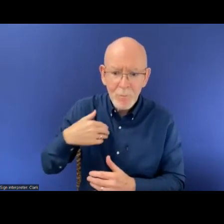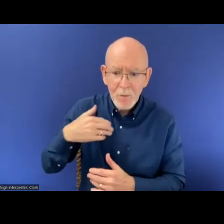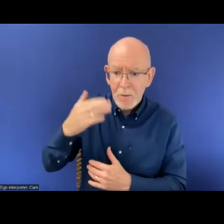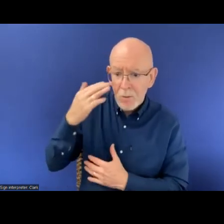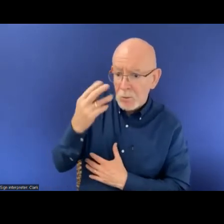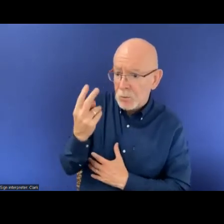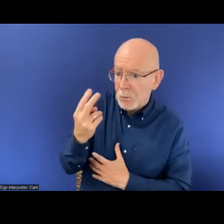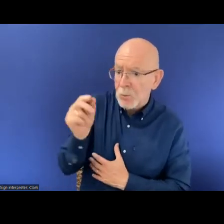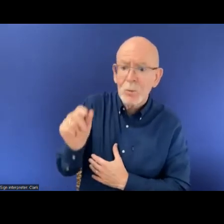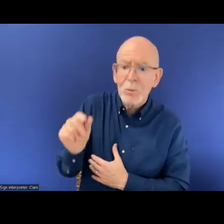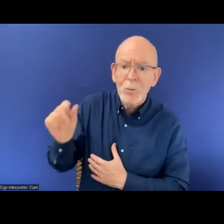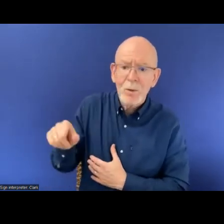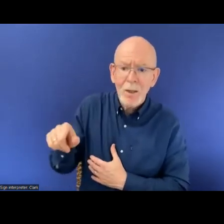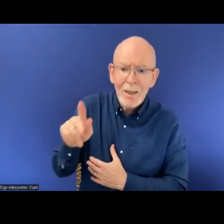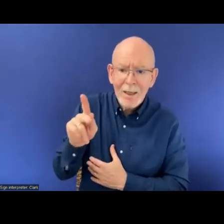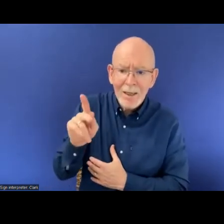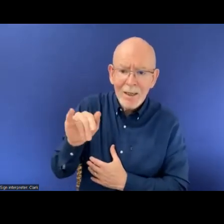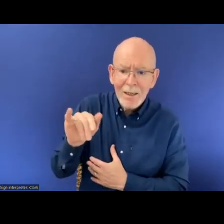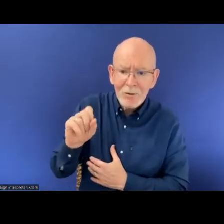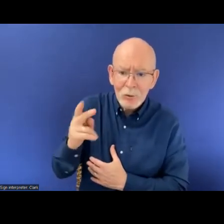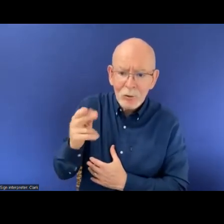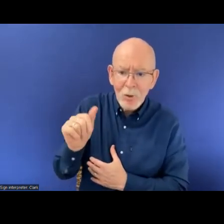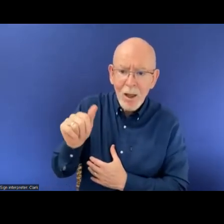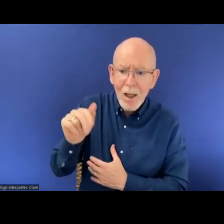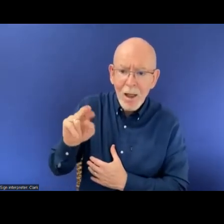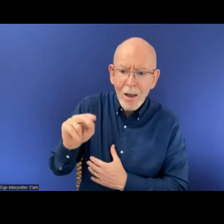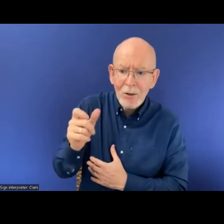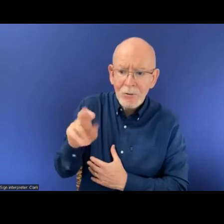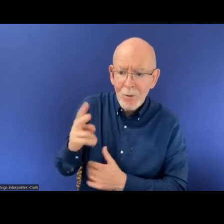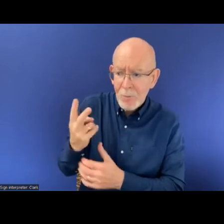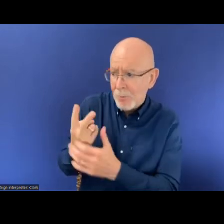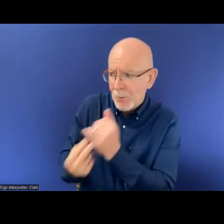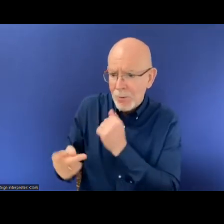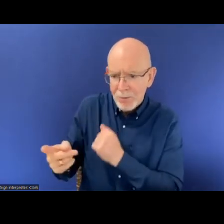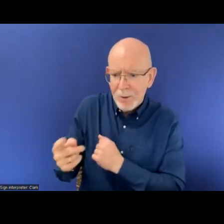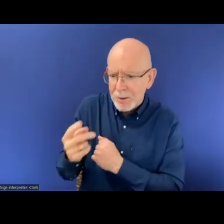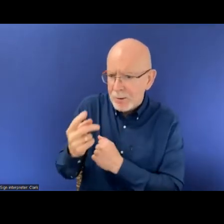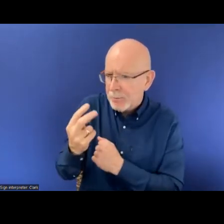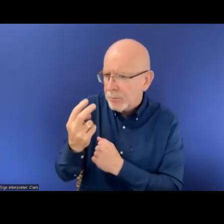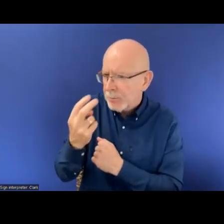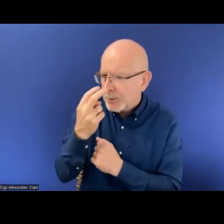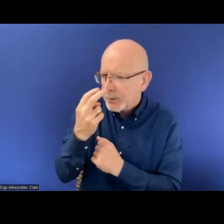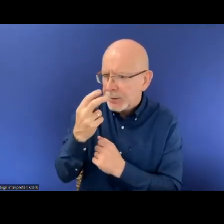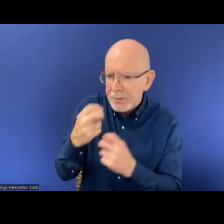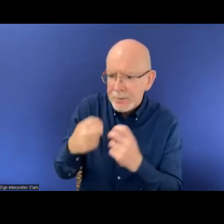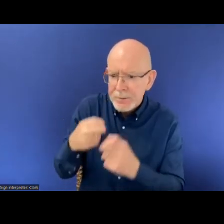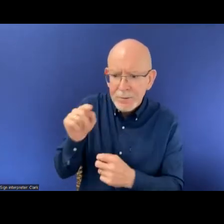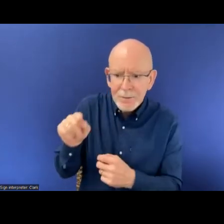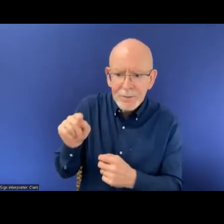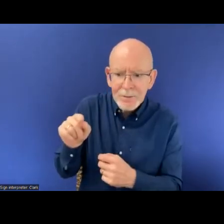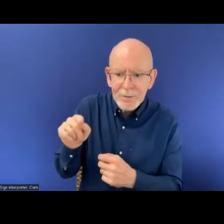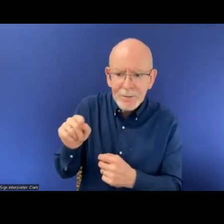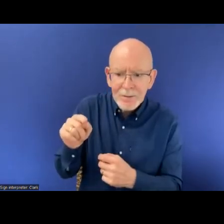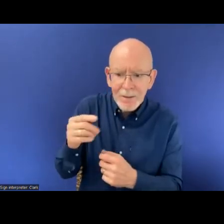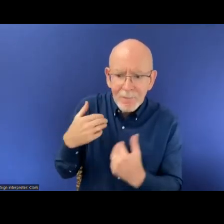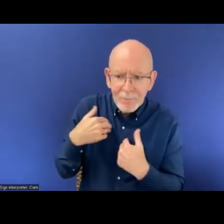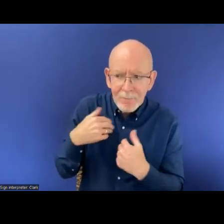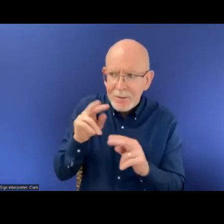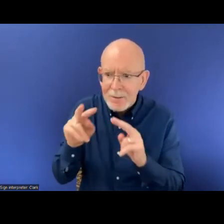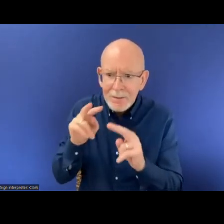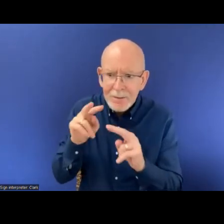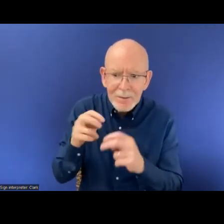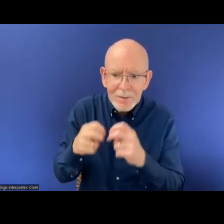tandine vana vandinavo Kisha na Angel vanga vachitambudzika